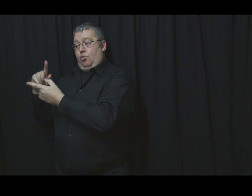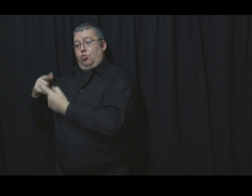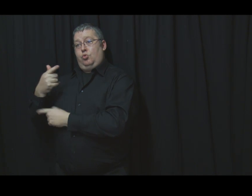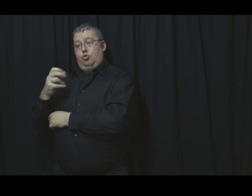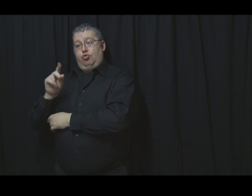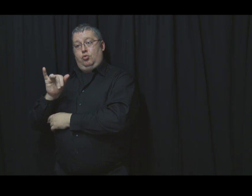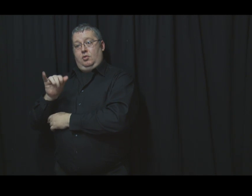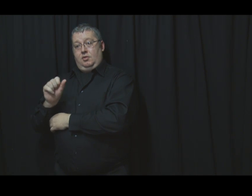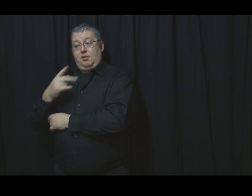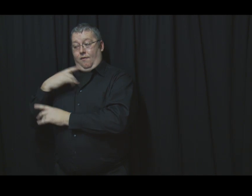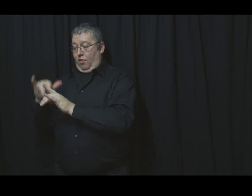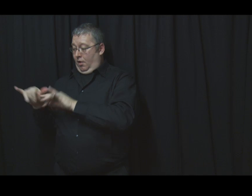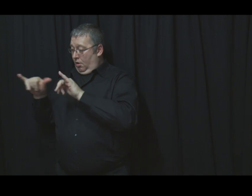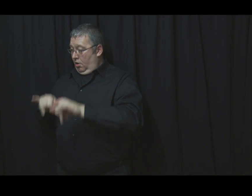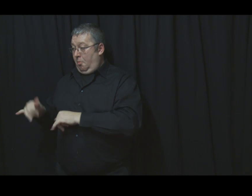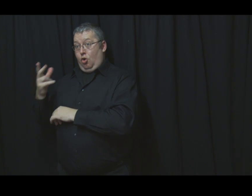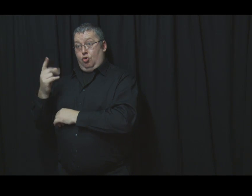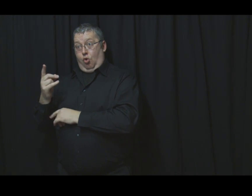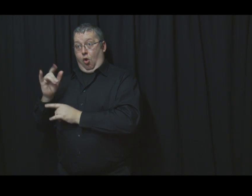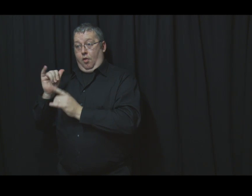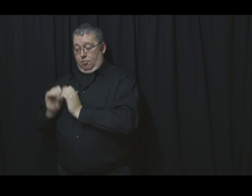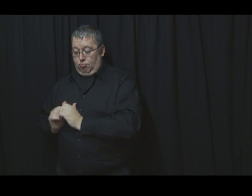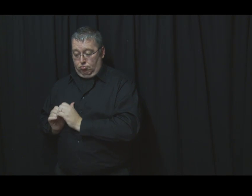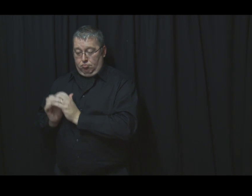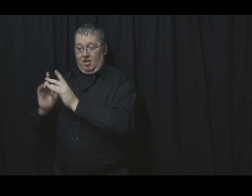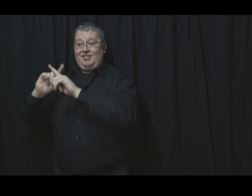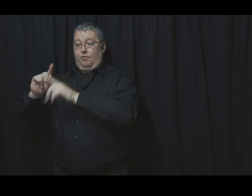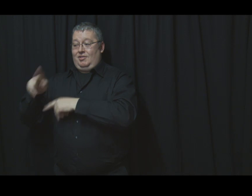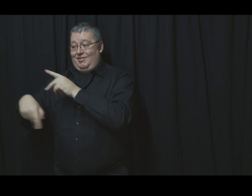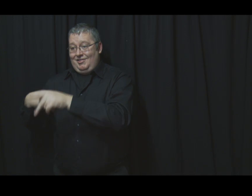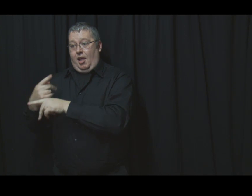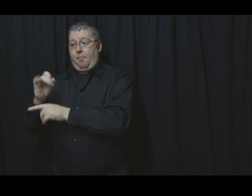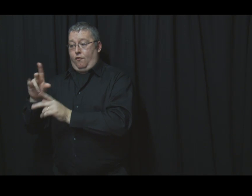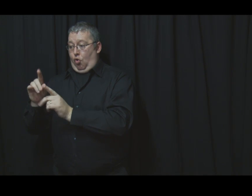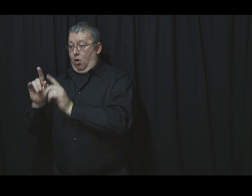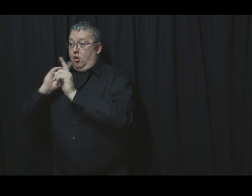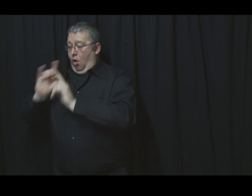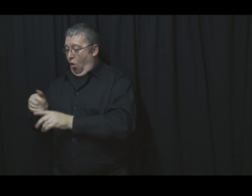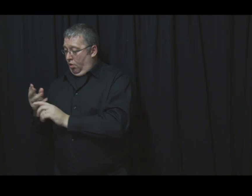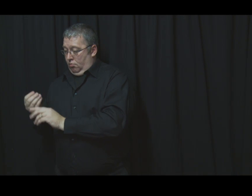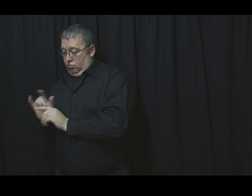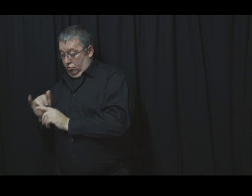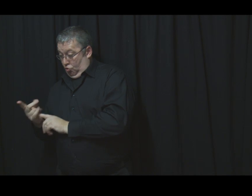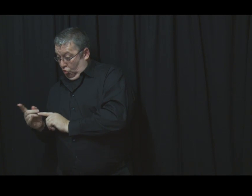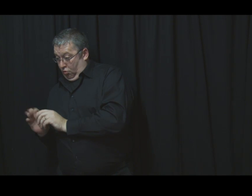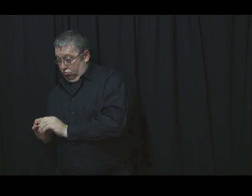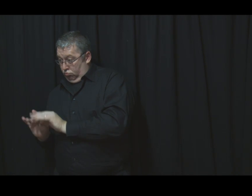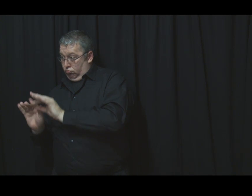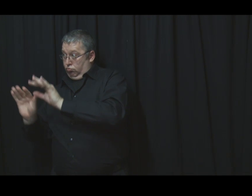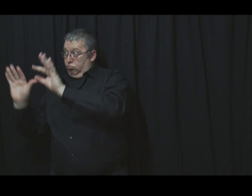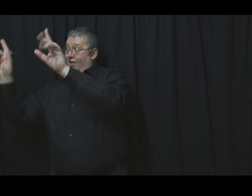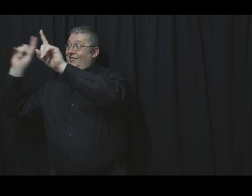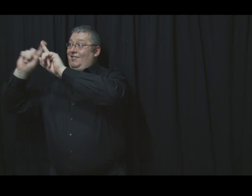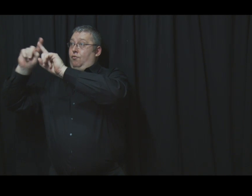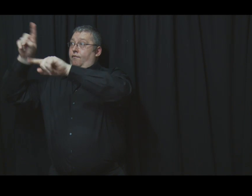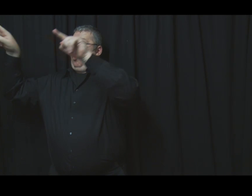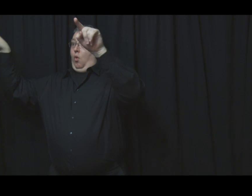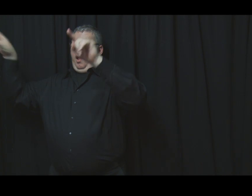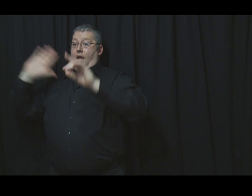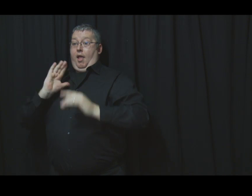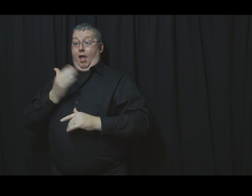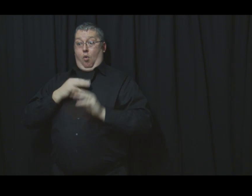have a common dog ancestor that gives rise to the different species of dogs, and that's exactly what we're saying here. Now, in the Creation